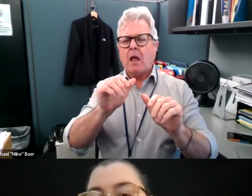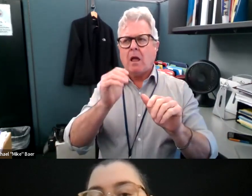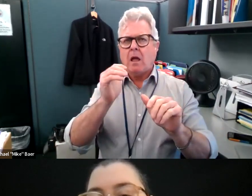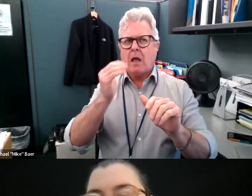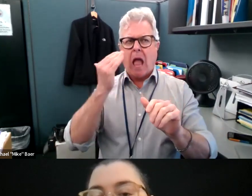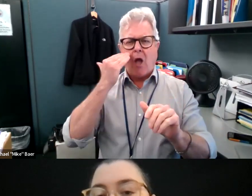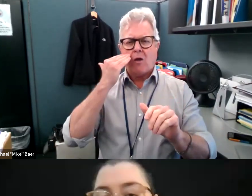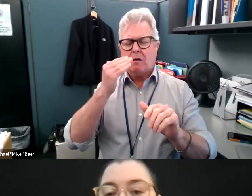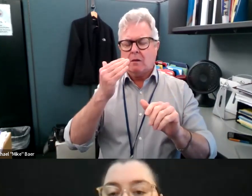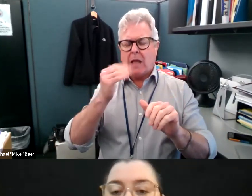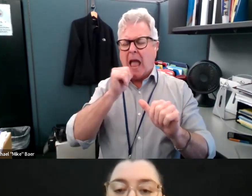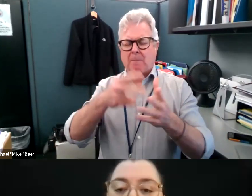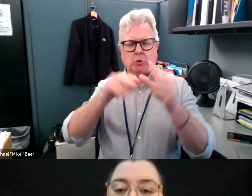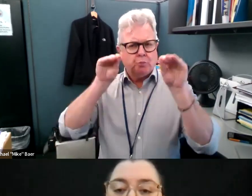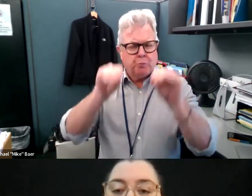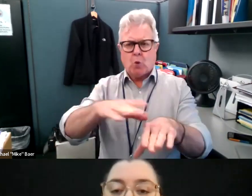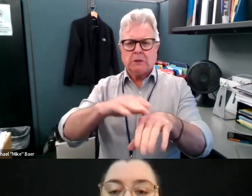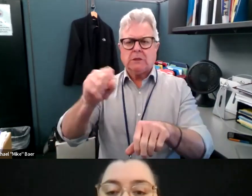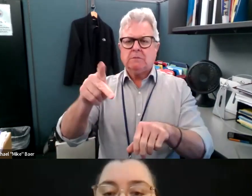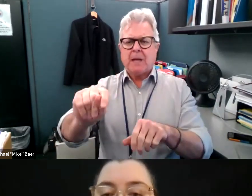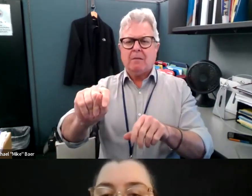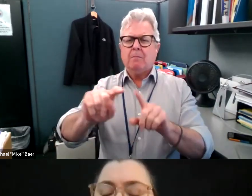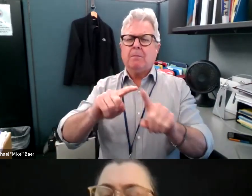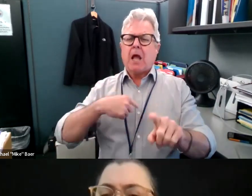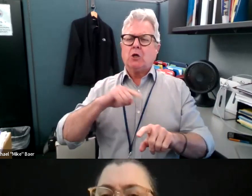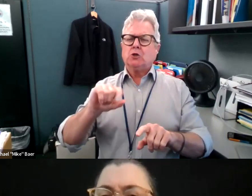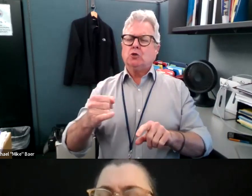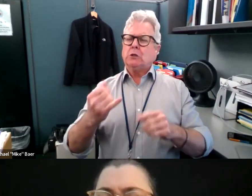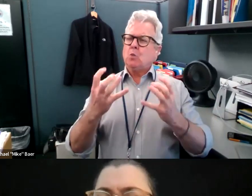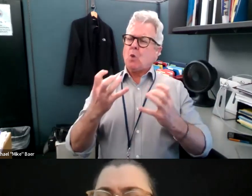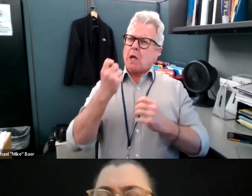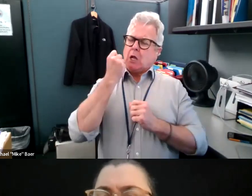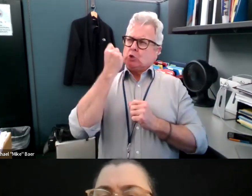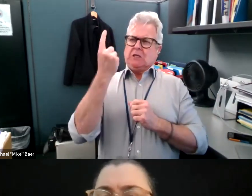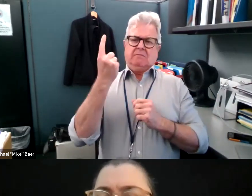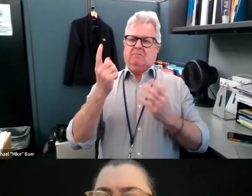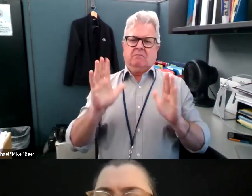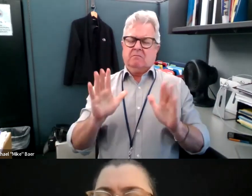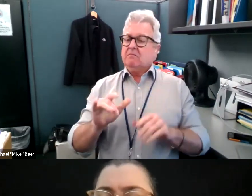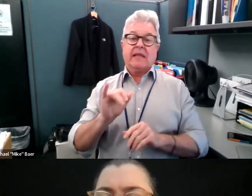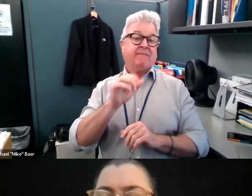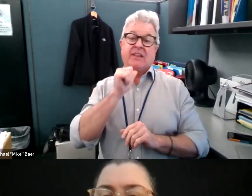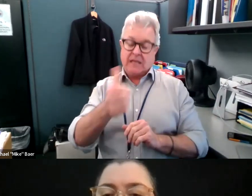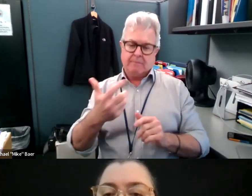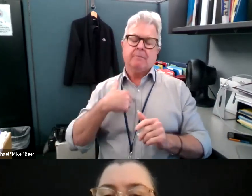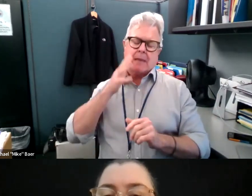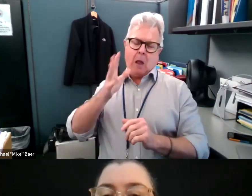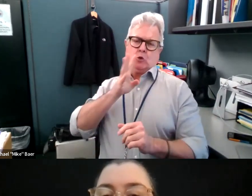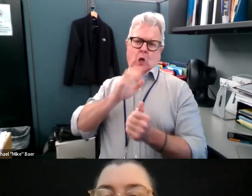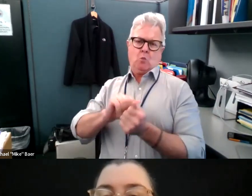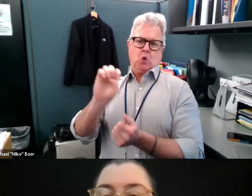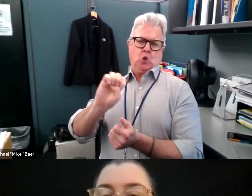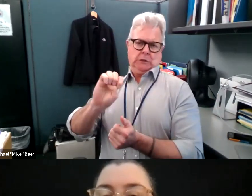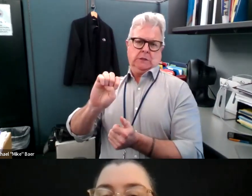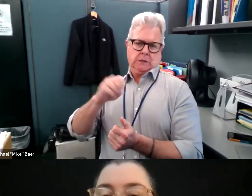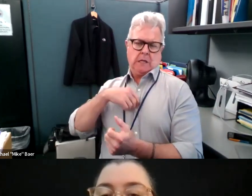find out what the hindrance is. And also I'm aware, I don't want to put you on the spot, but I want to understand